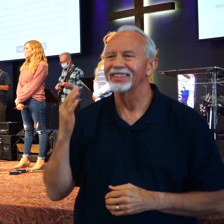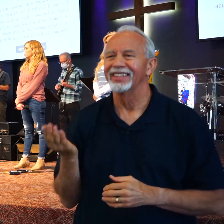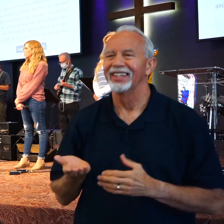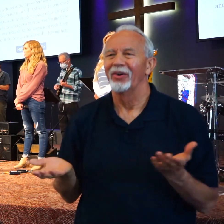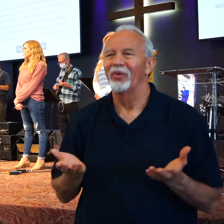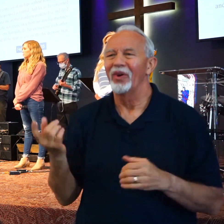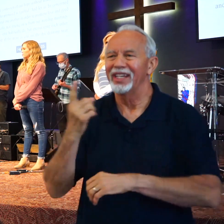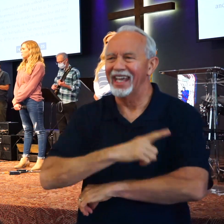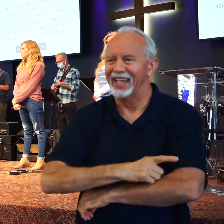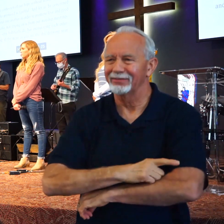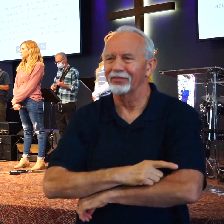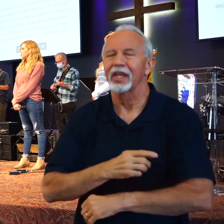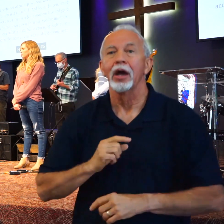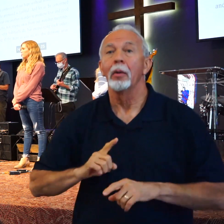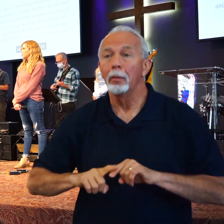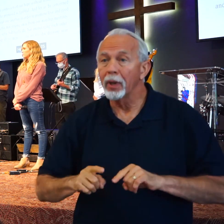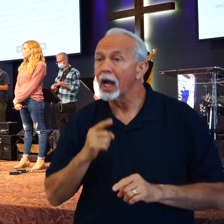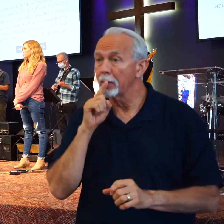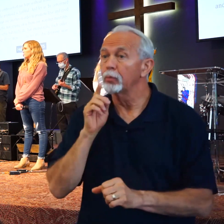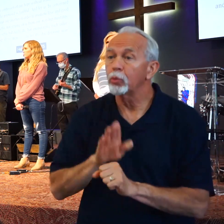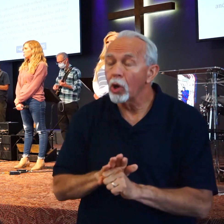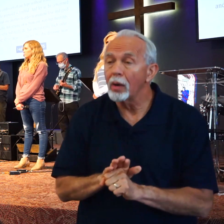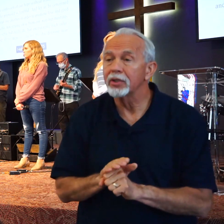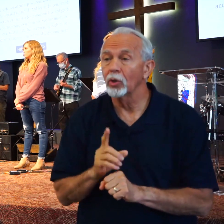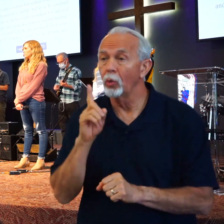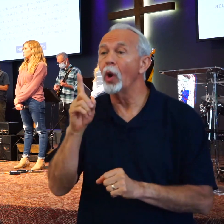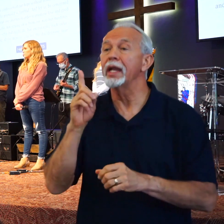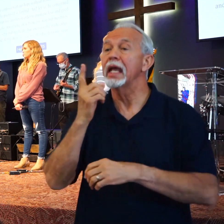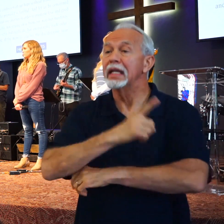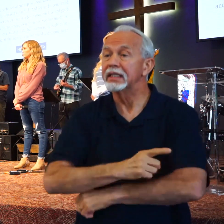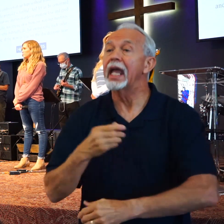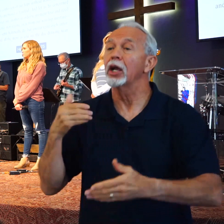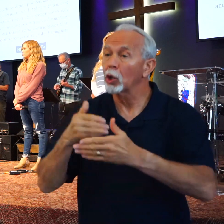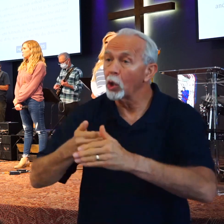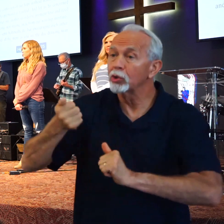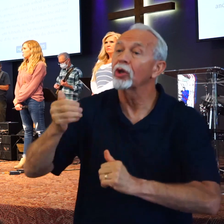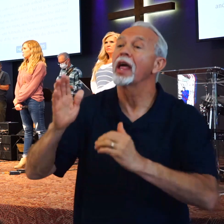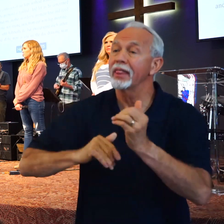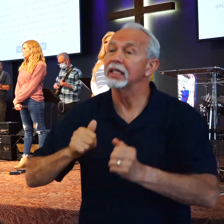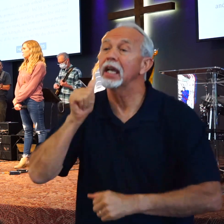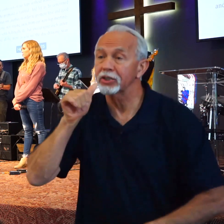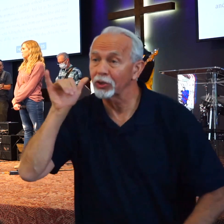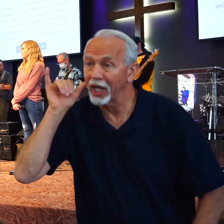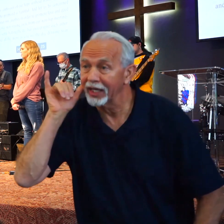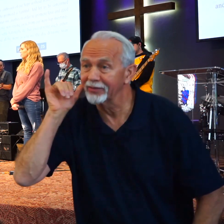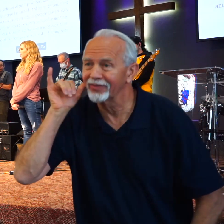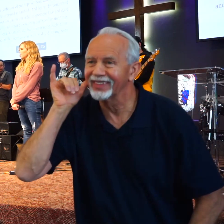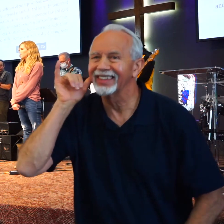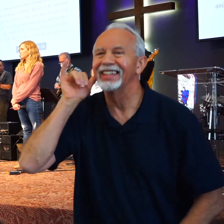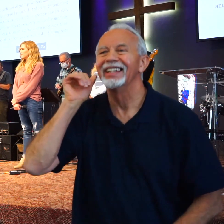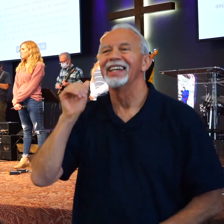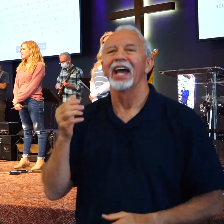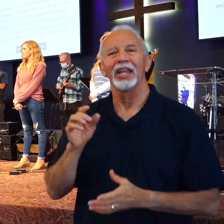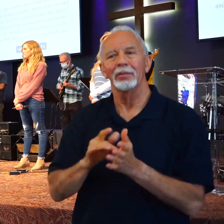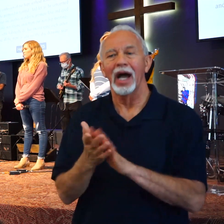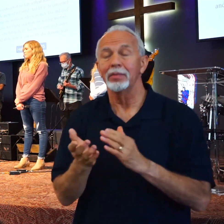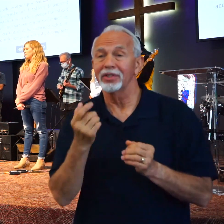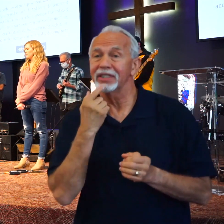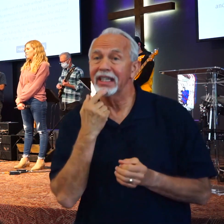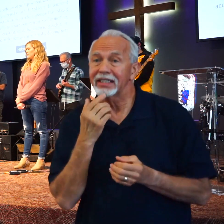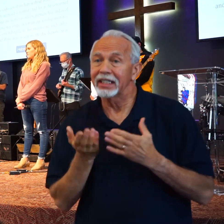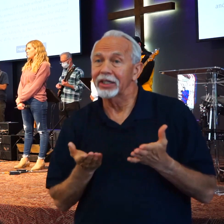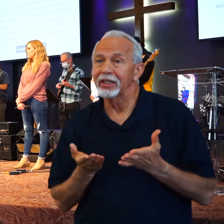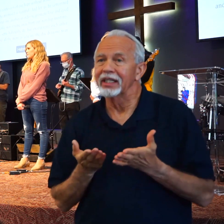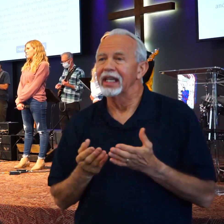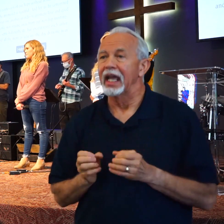will be, but I can guarantee you this, we're one day closer today than we were yesterday. And the Bible says here that